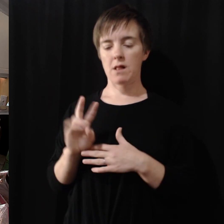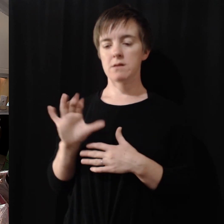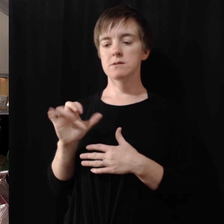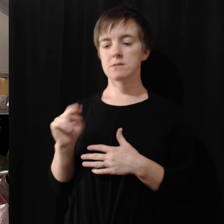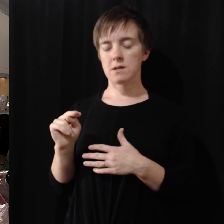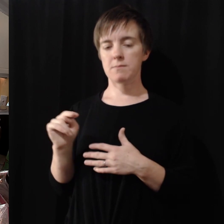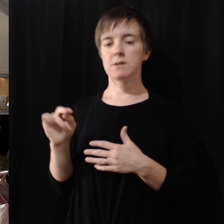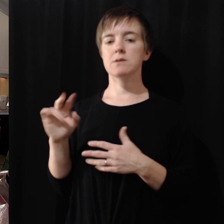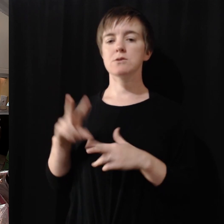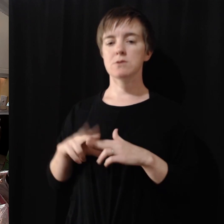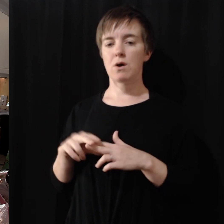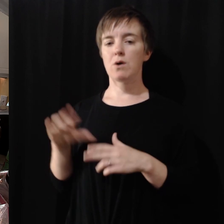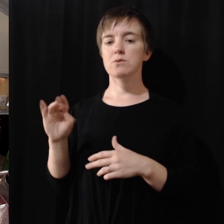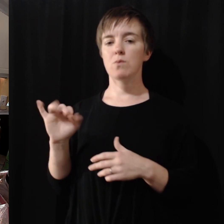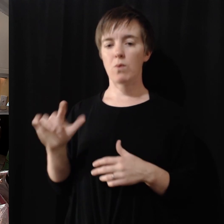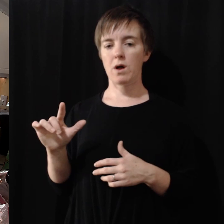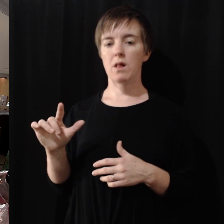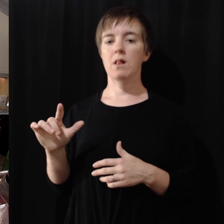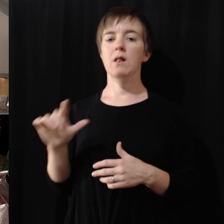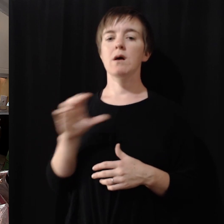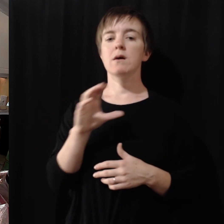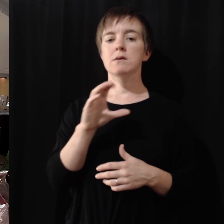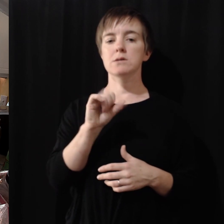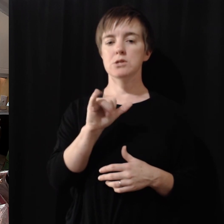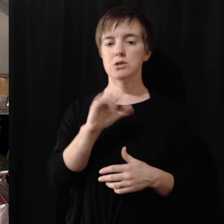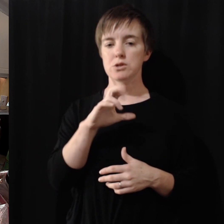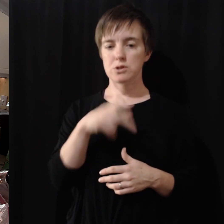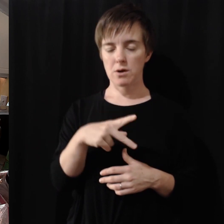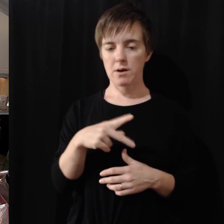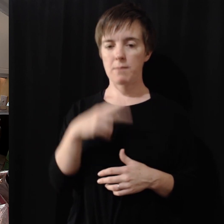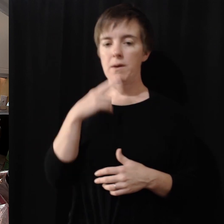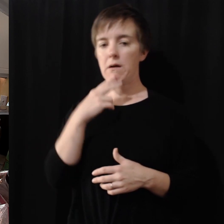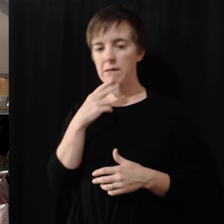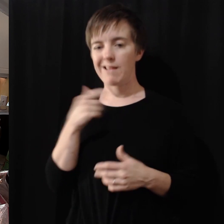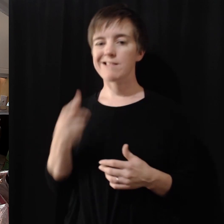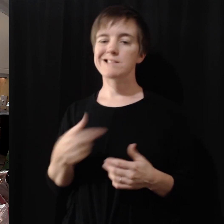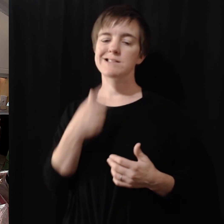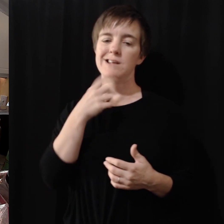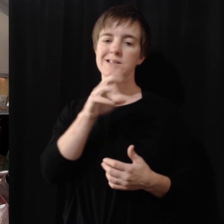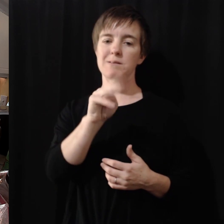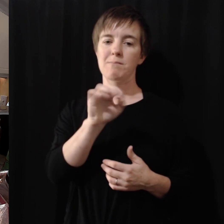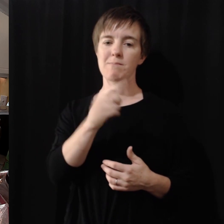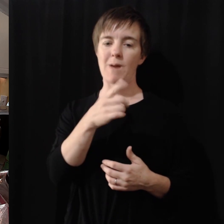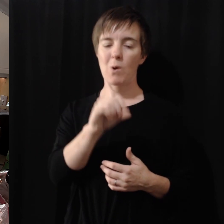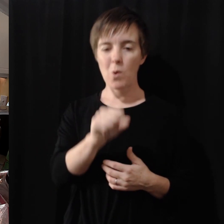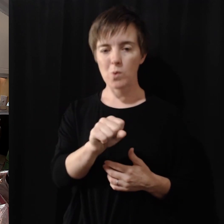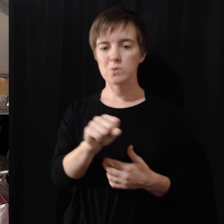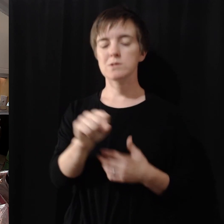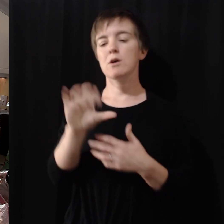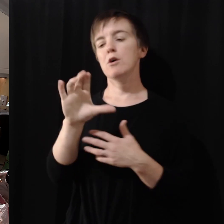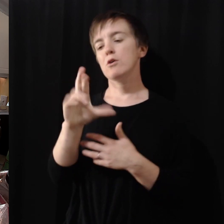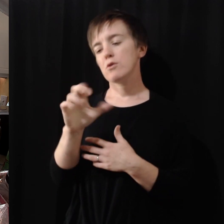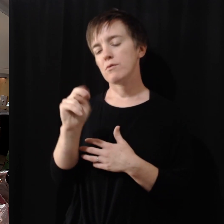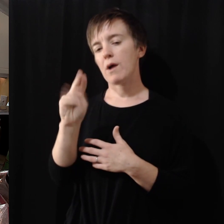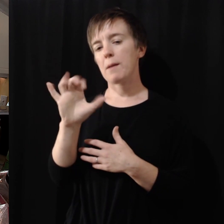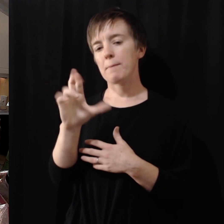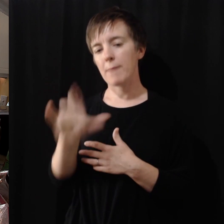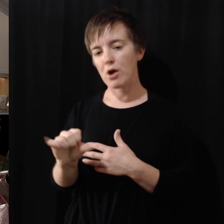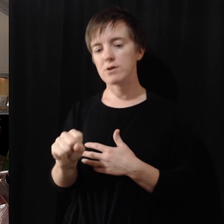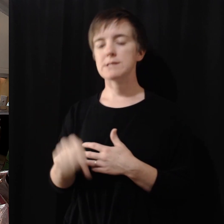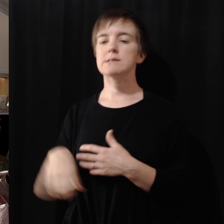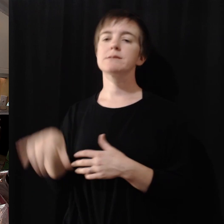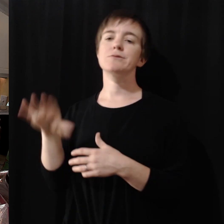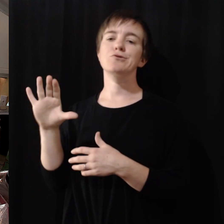vanilla, cinnamon, salt, oil, maple syrup, honey. This says mangoes, cranberries, cherries, and then your nuts, and then